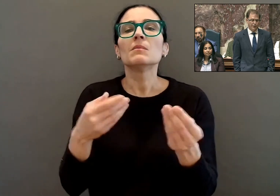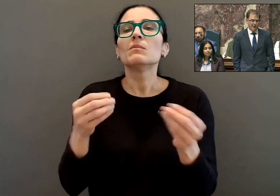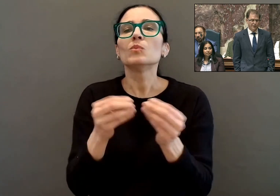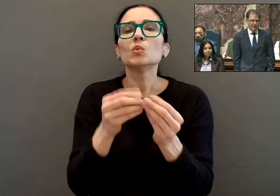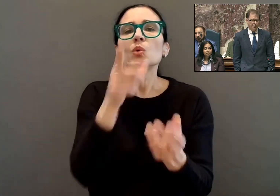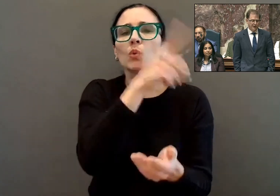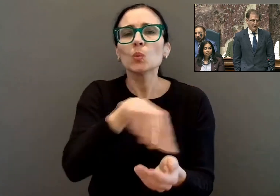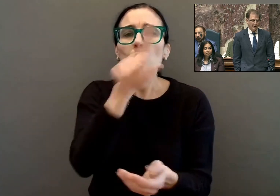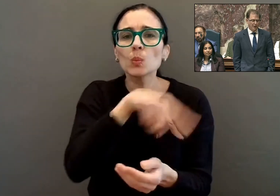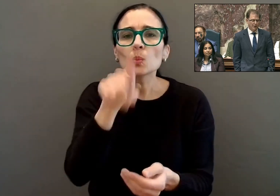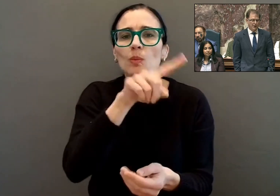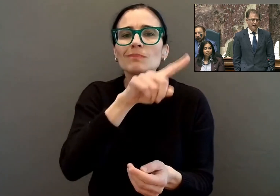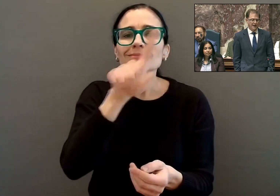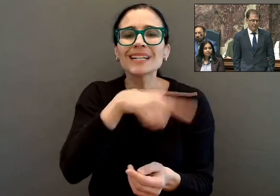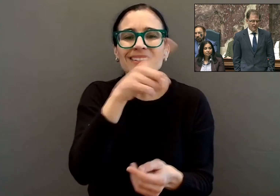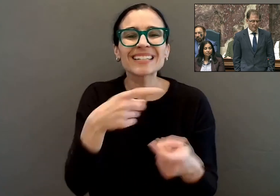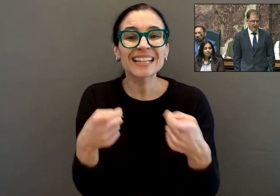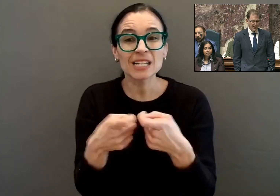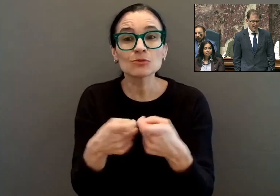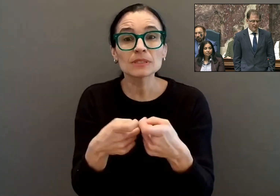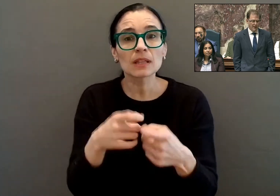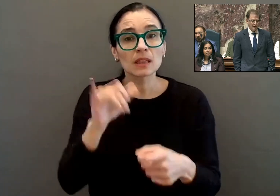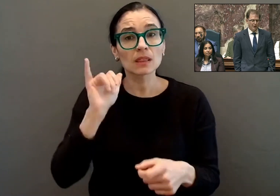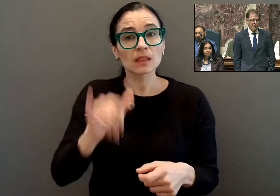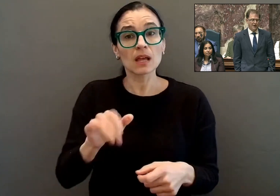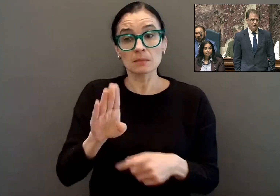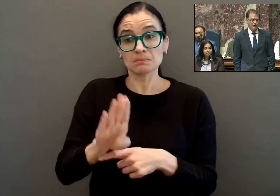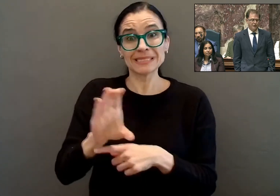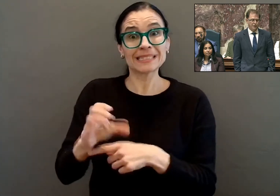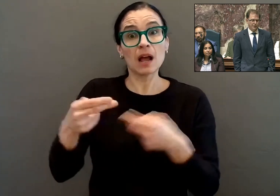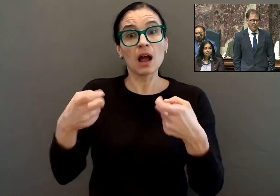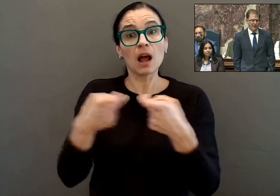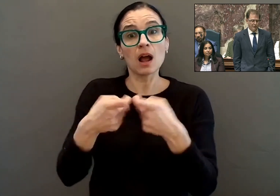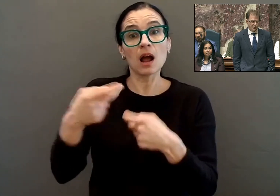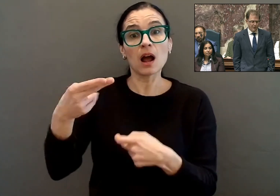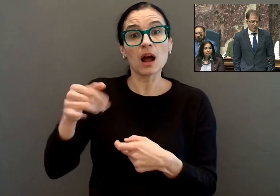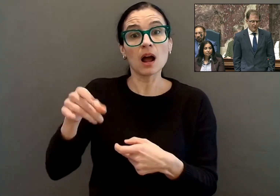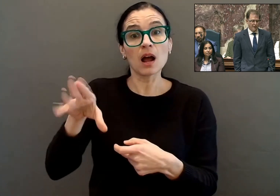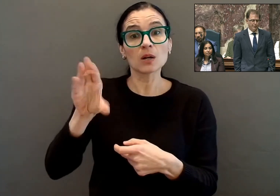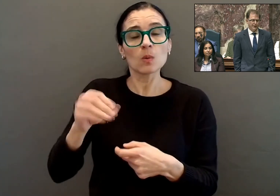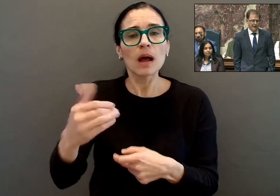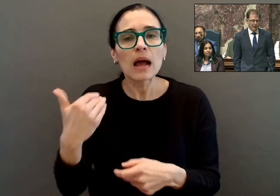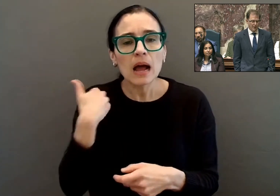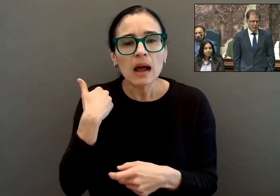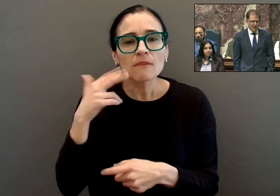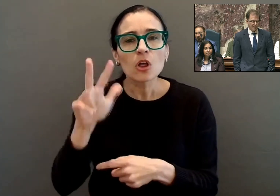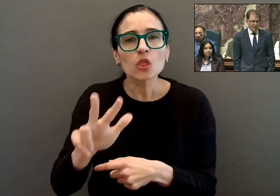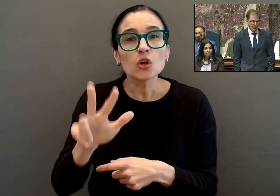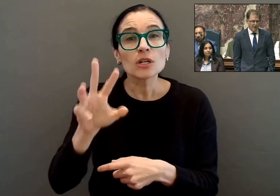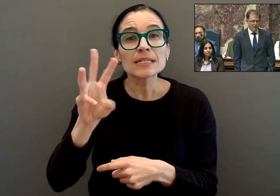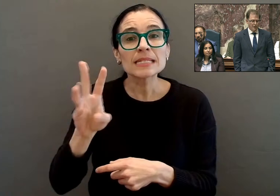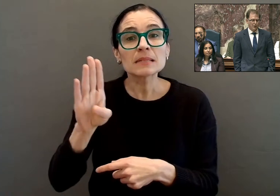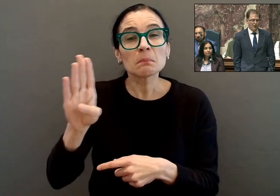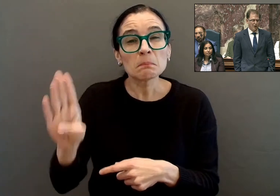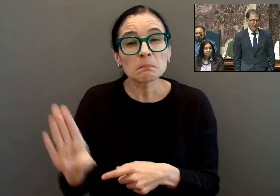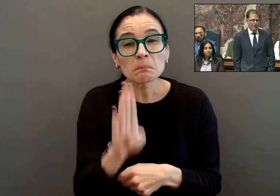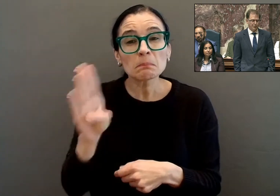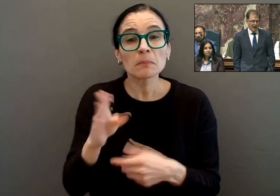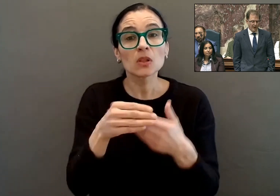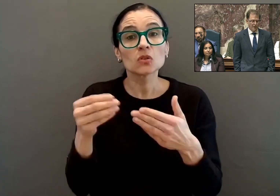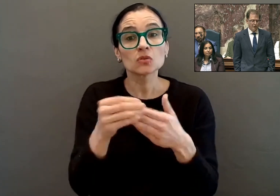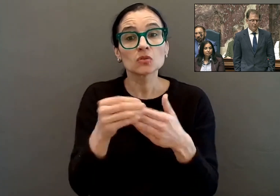a $36 billion capital plan that addresses issues of infrastructure and building out our province. We are going